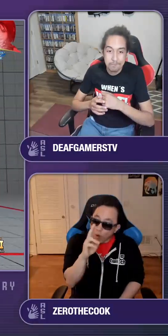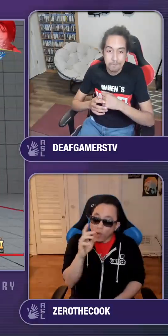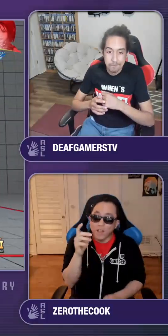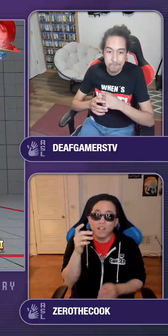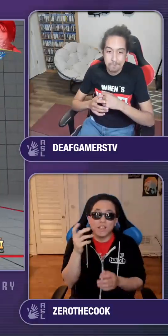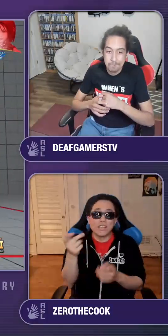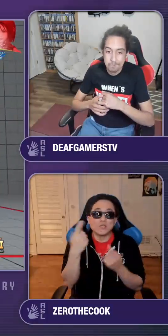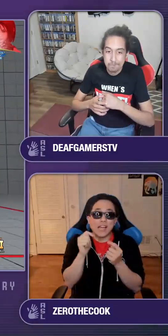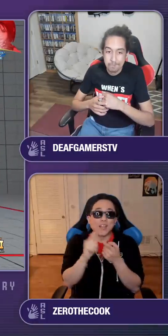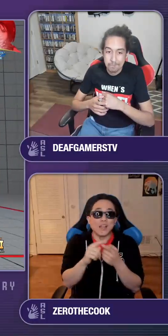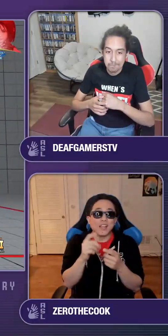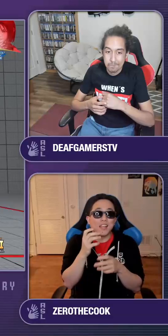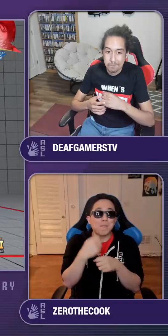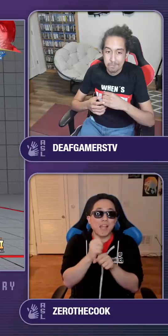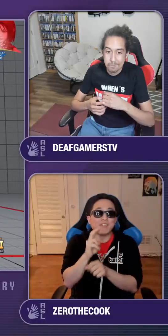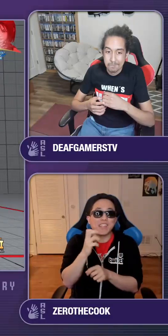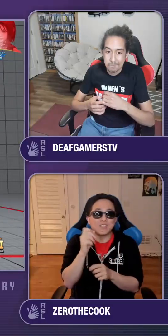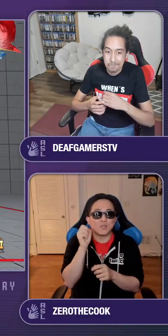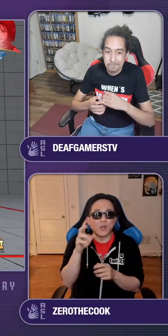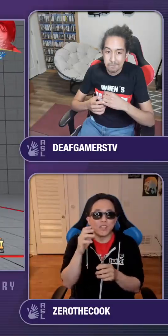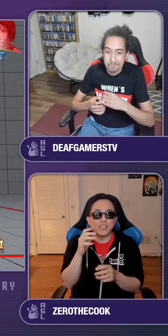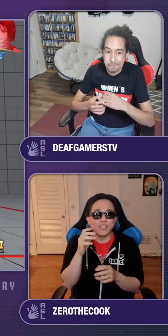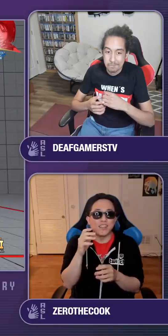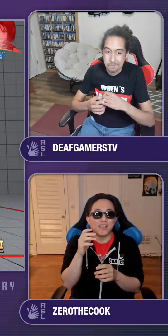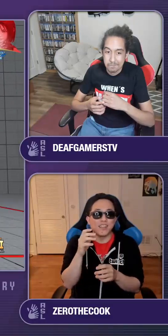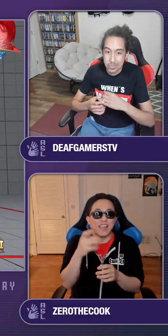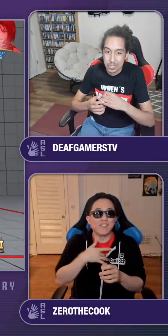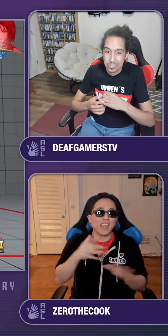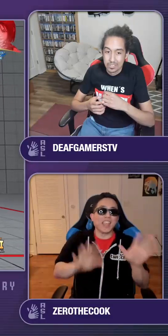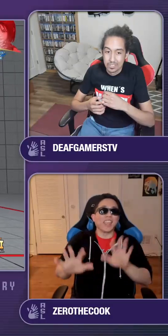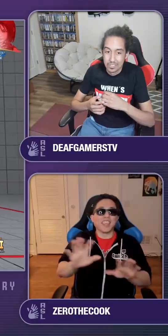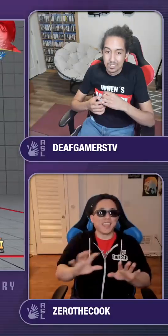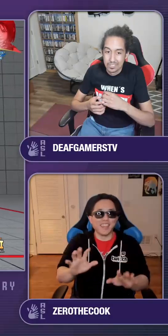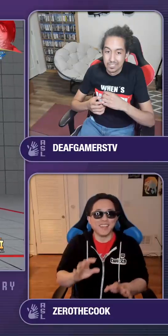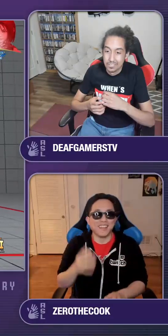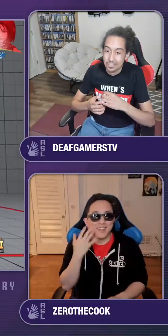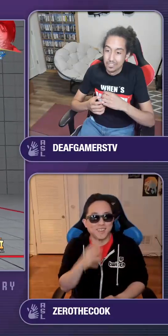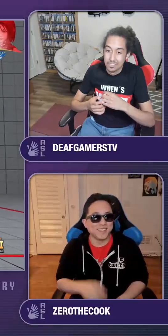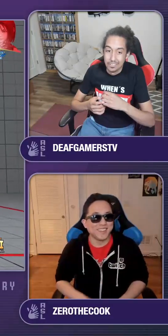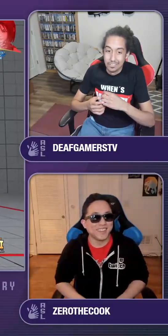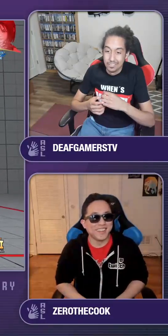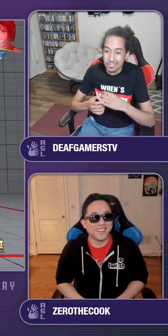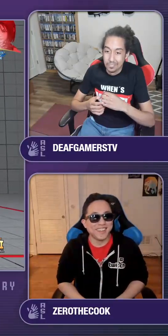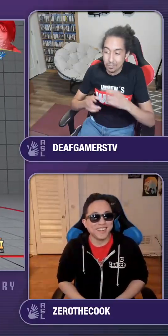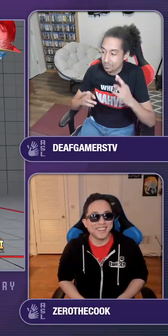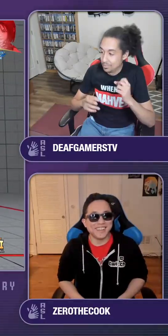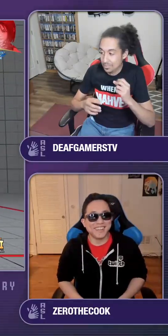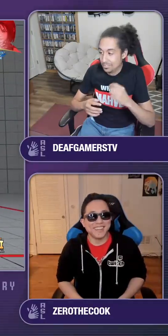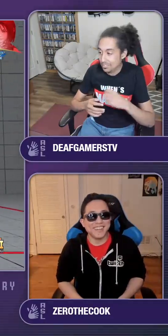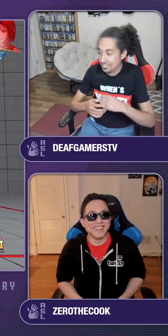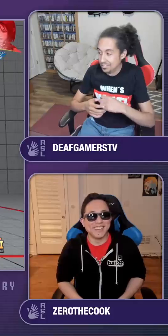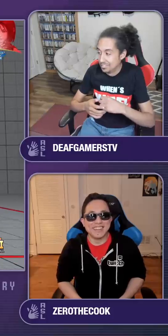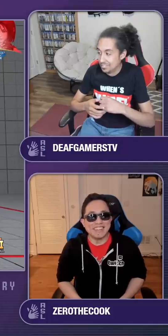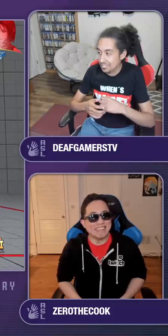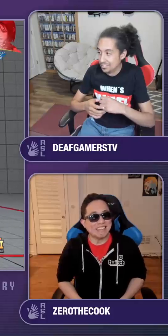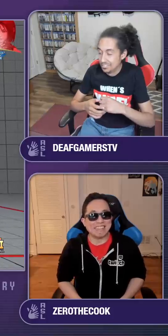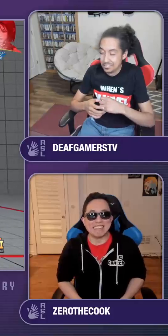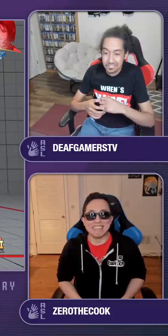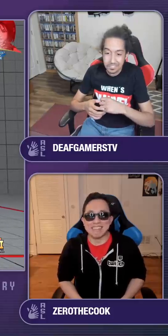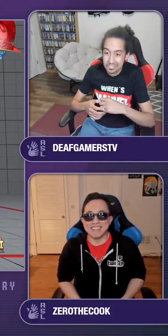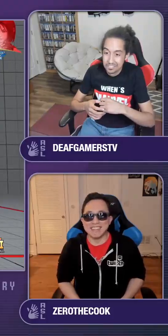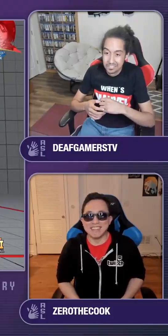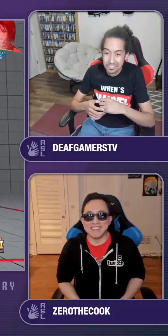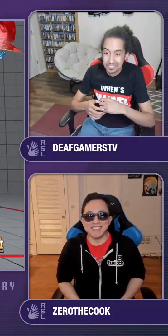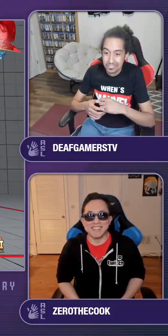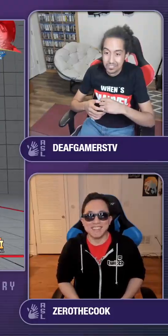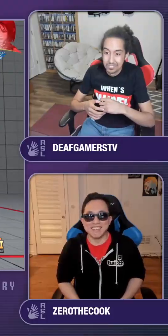a single damn medium punch because you don't want to get hit. I mean, what do you have the riffs in terms of crush counters as a And against Ibuki, the right?